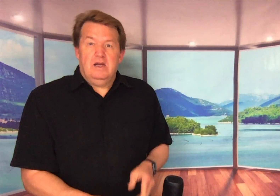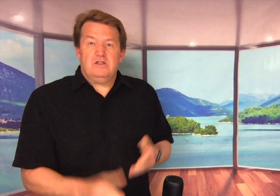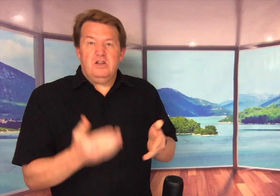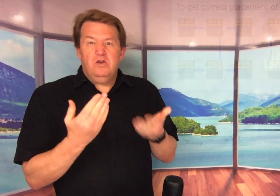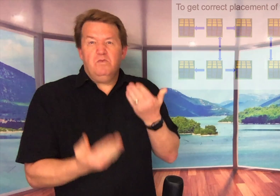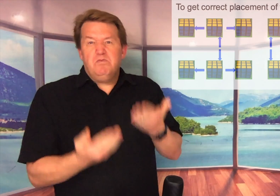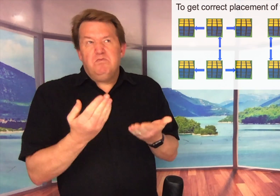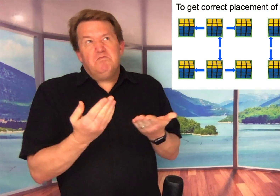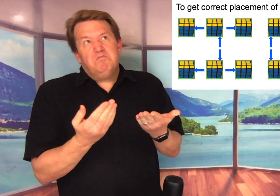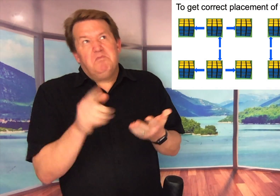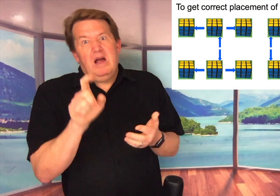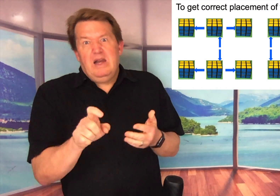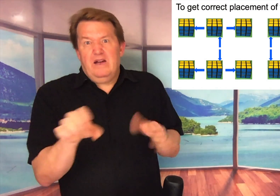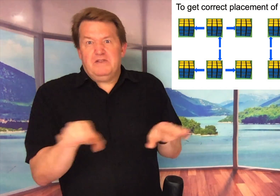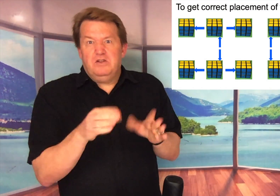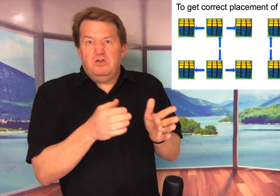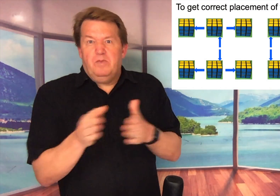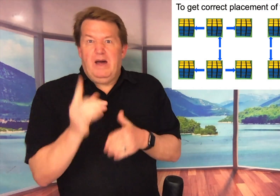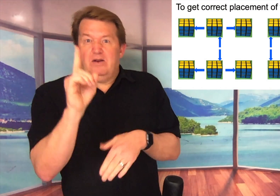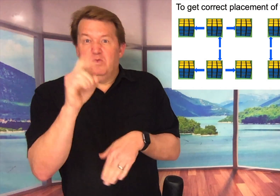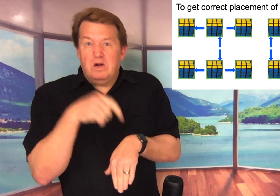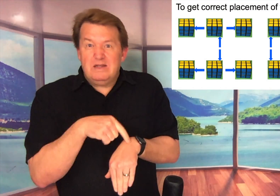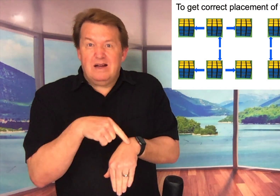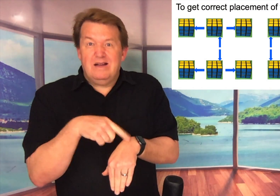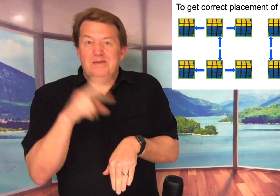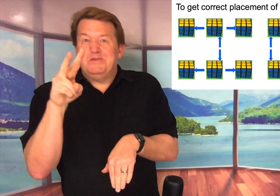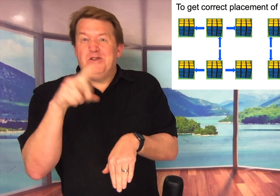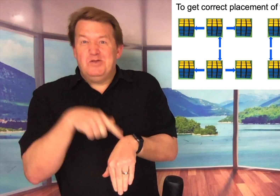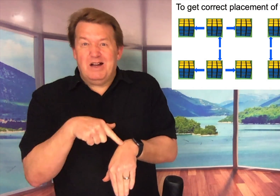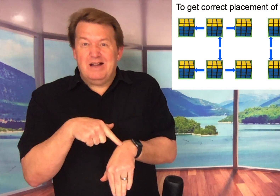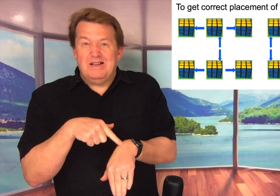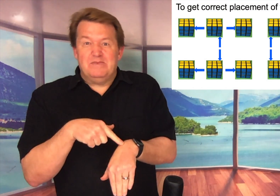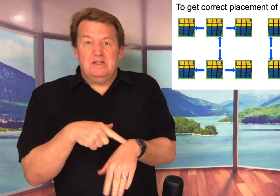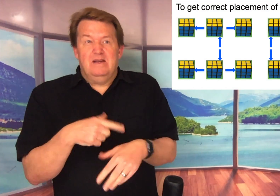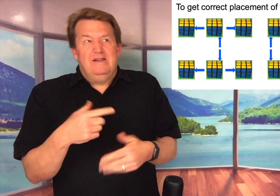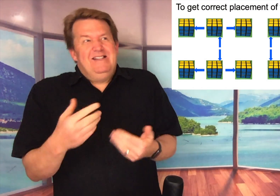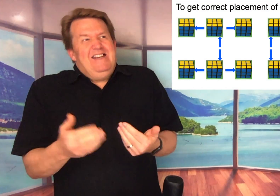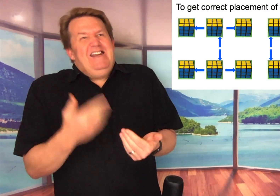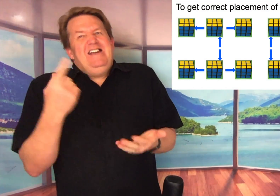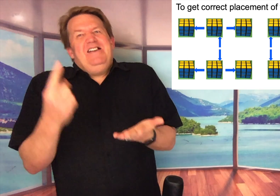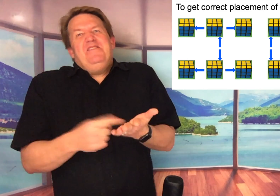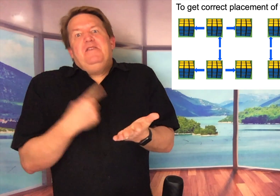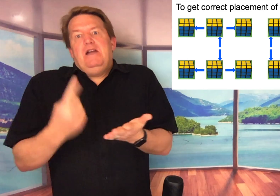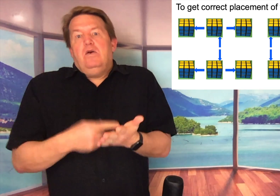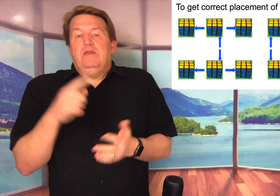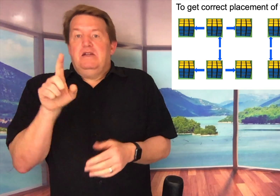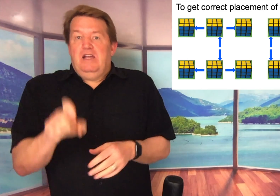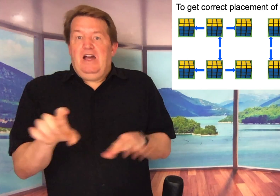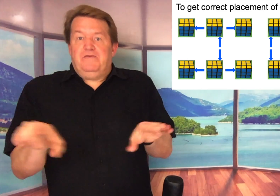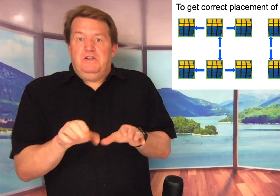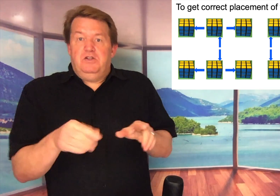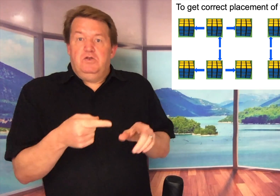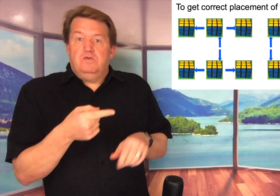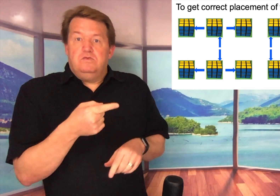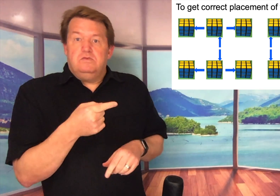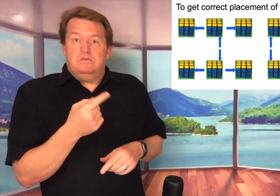so you might have to do the pattern one time, two times. Every now and then you have to do